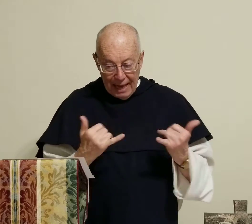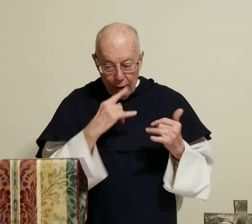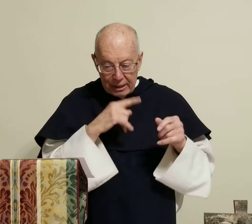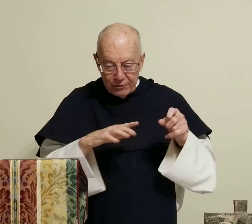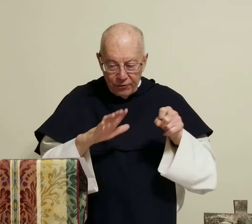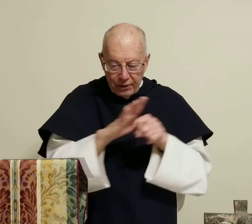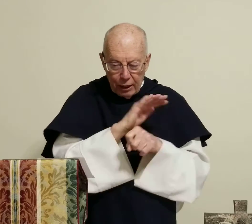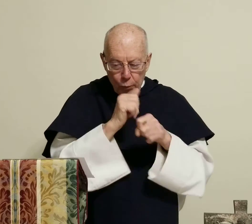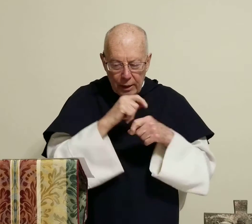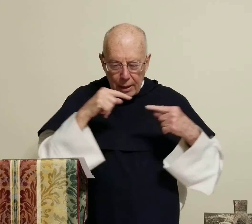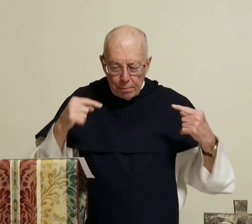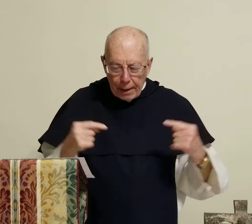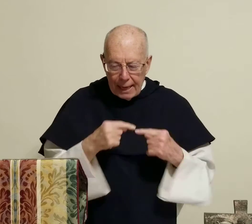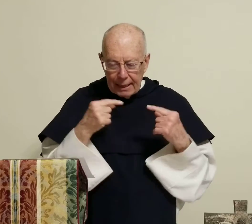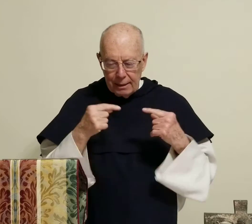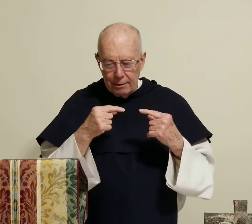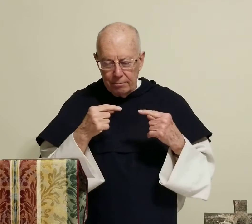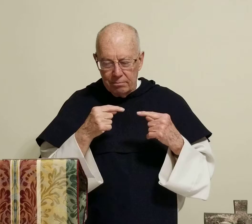is filled with pain,